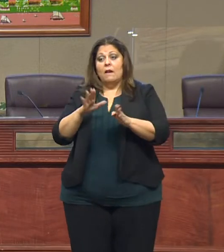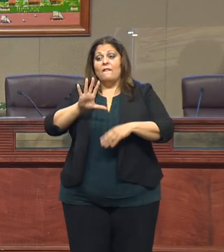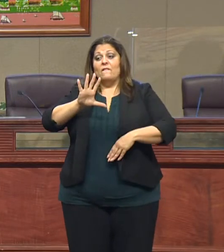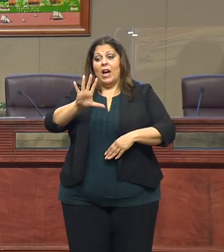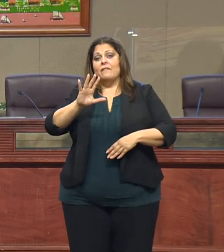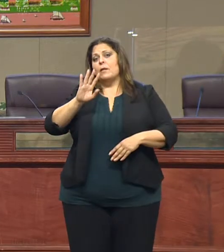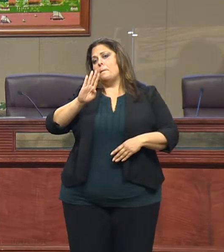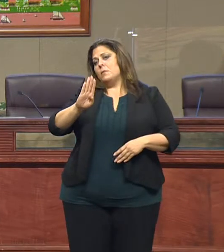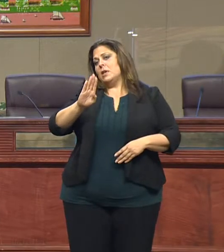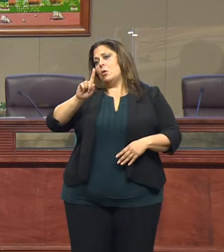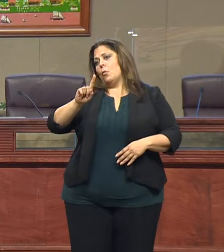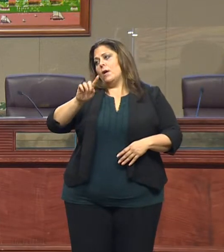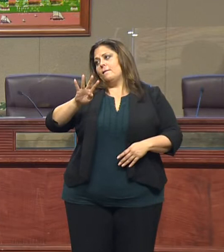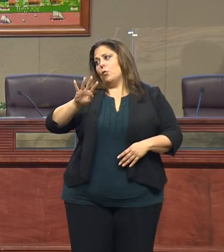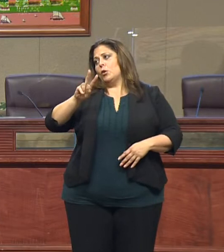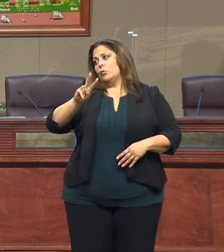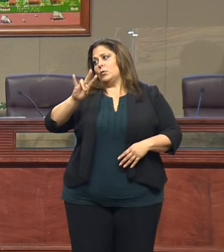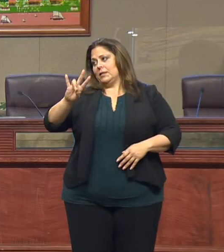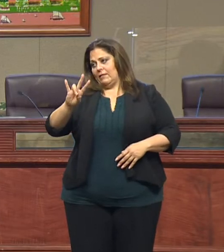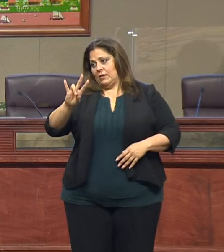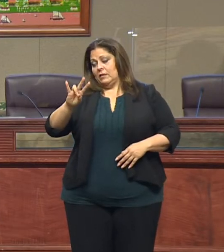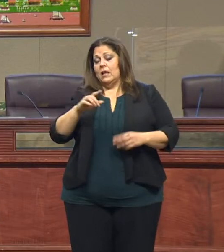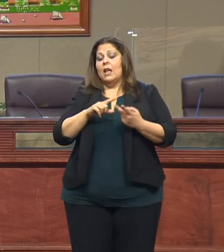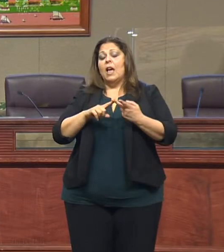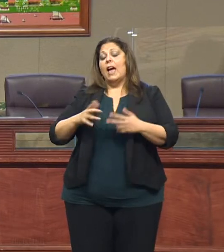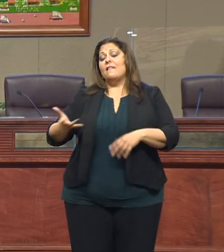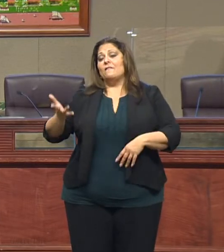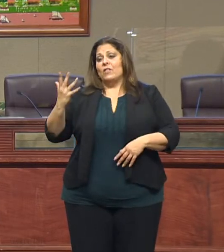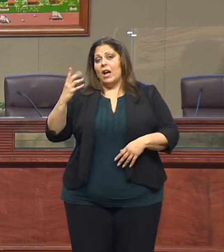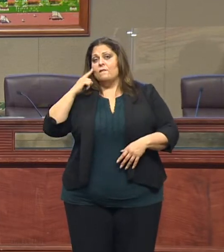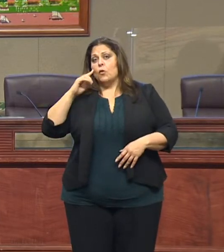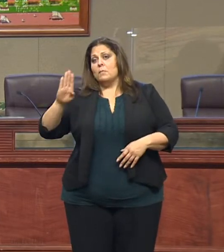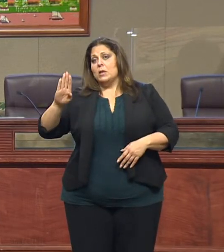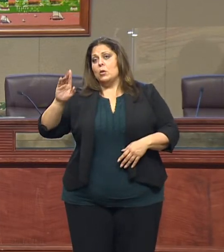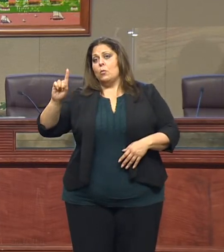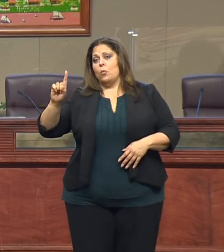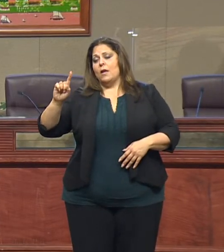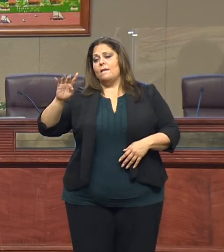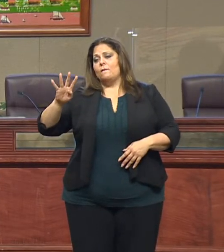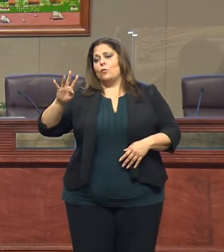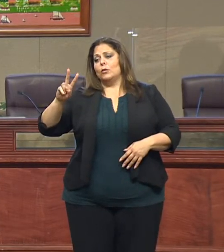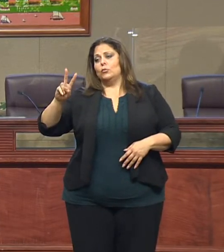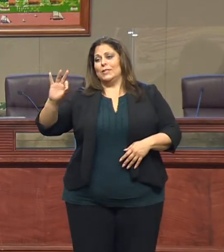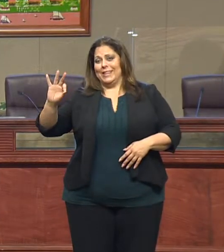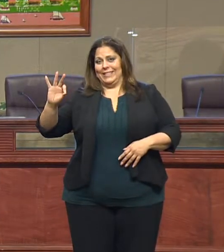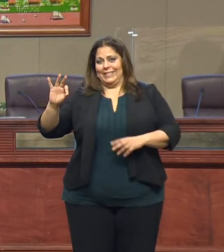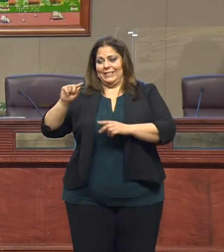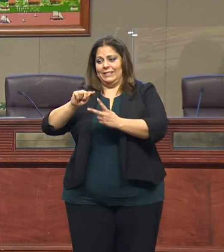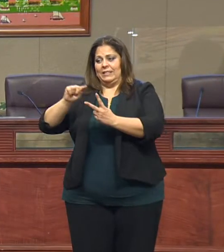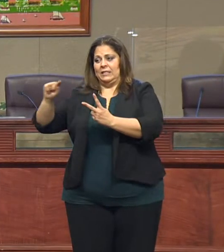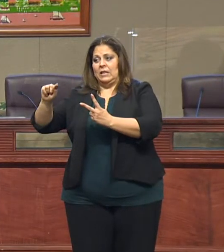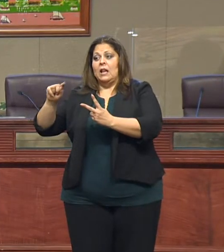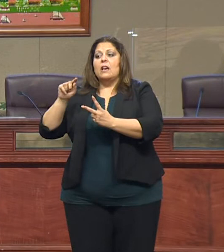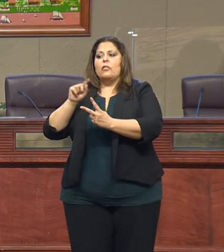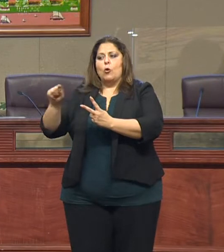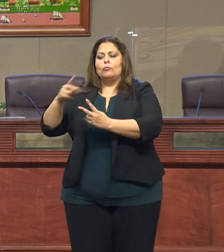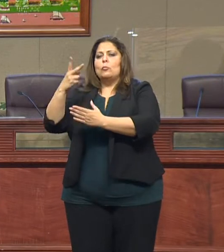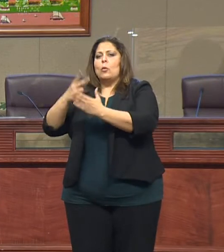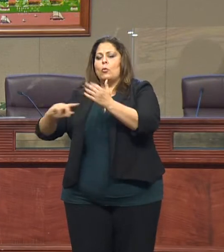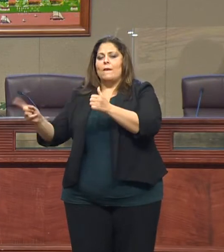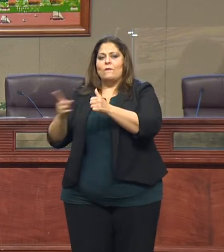the B1427, and 5 cases of the B1429, both first identified